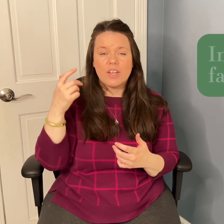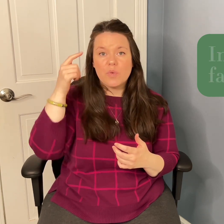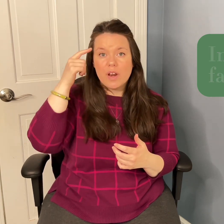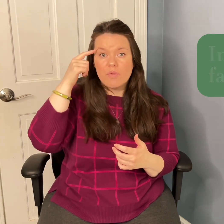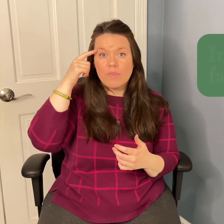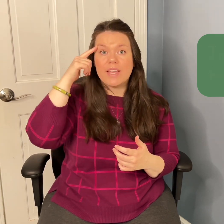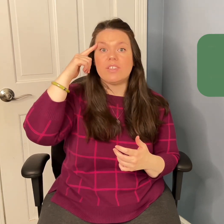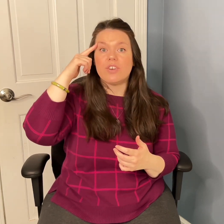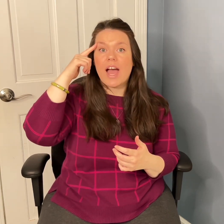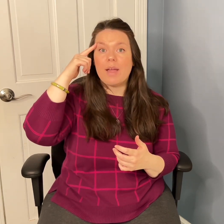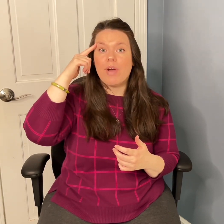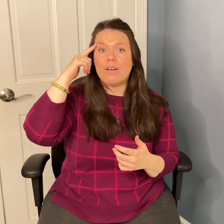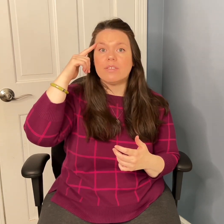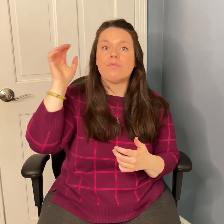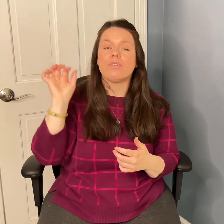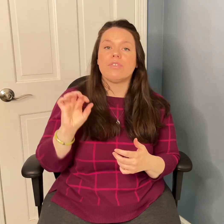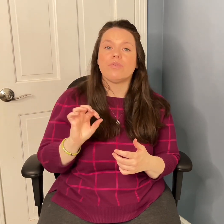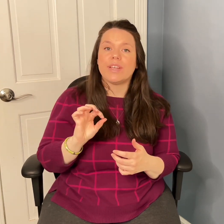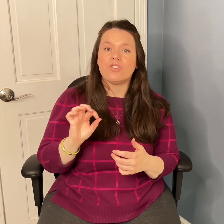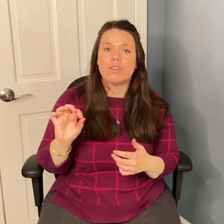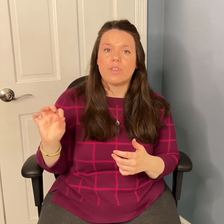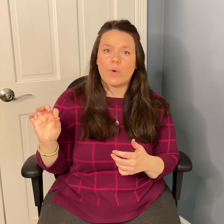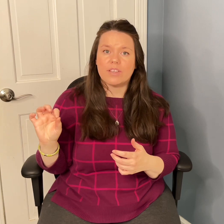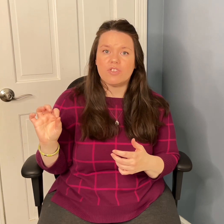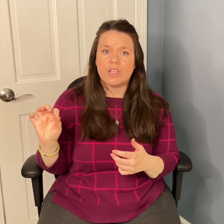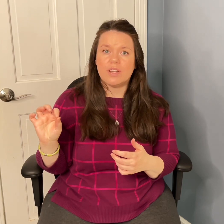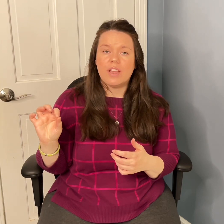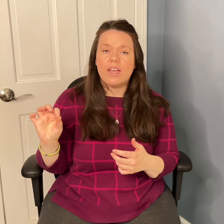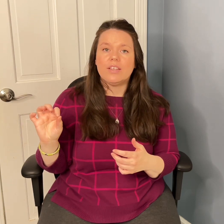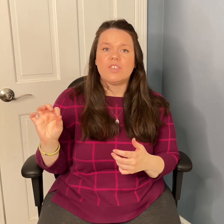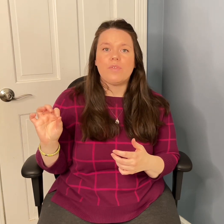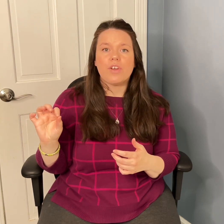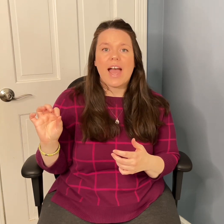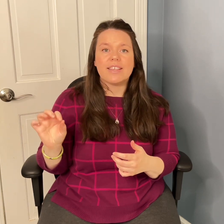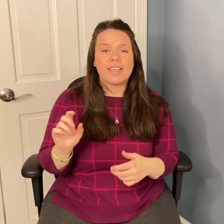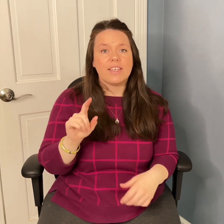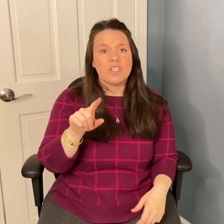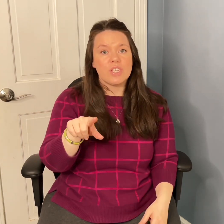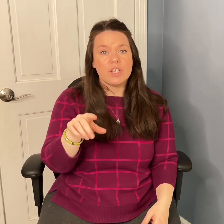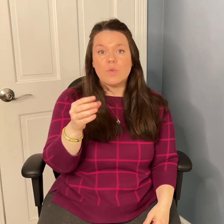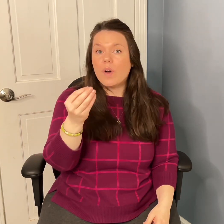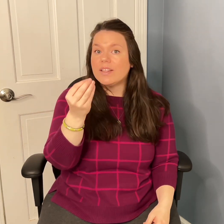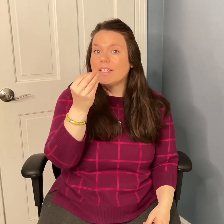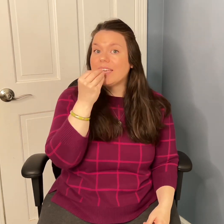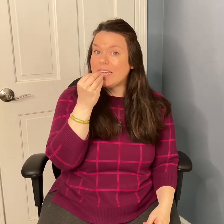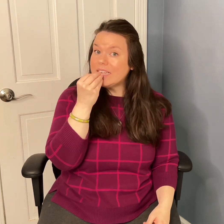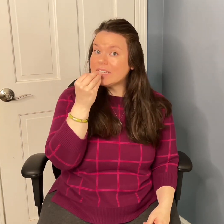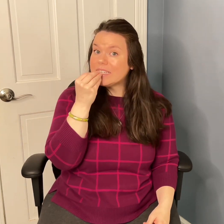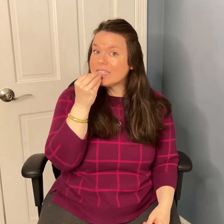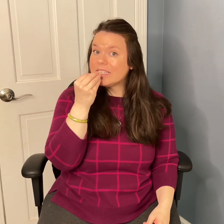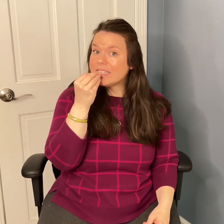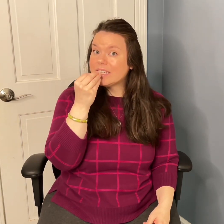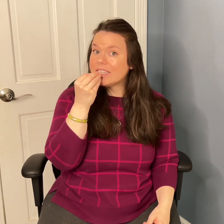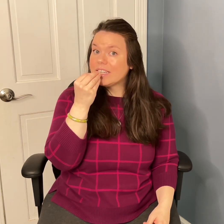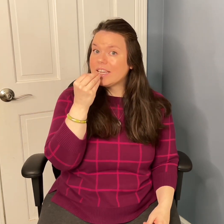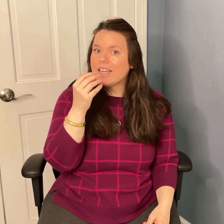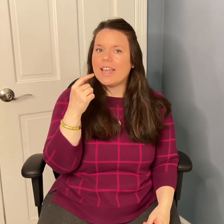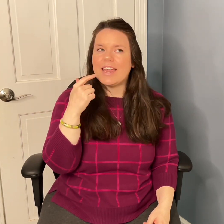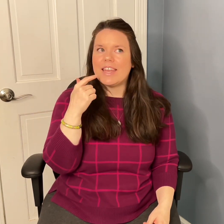want to raise your eyebrows for the duration of the question. So if you're asking, "Do you want to eat?" In